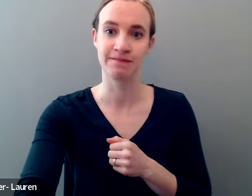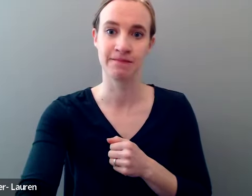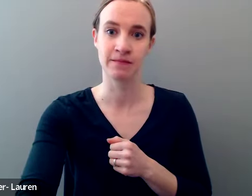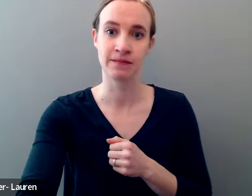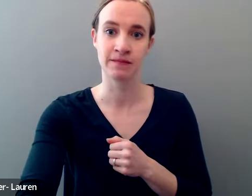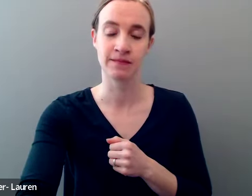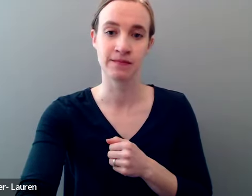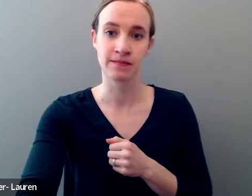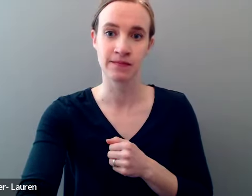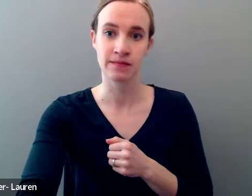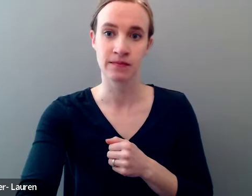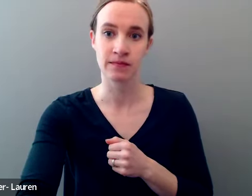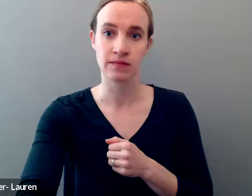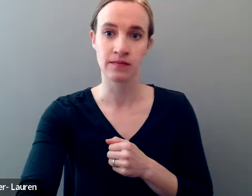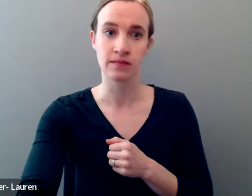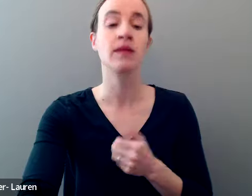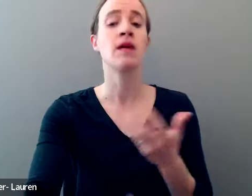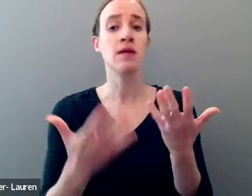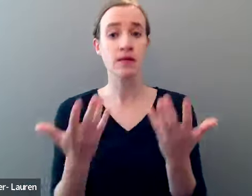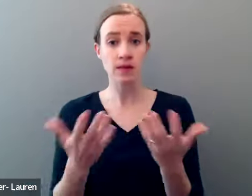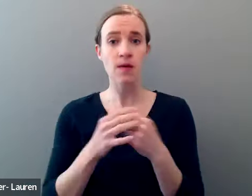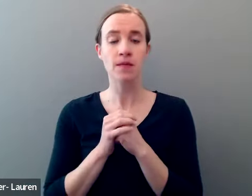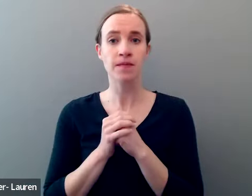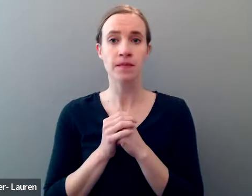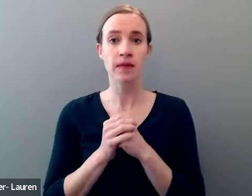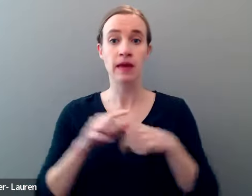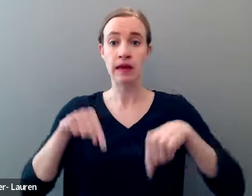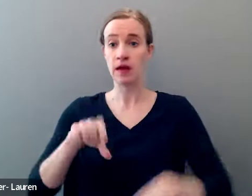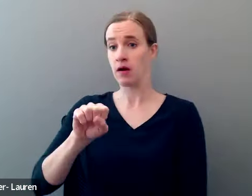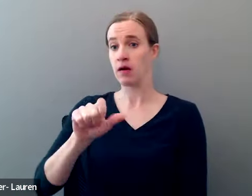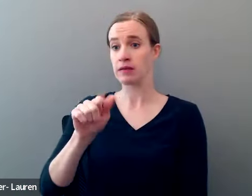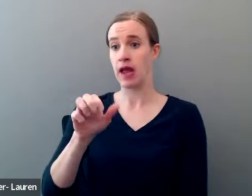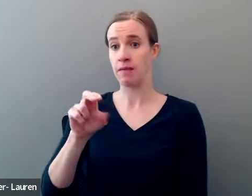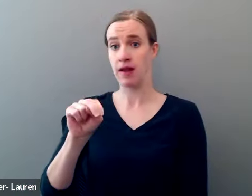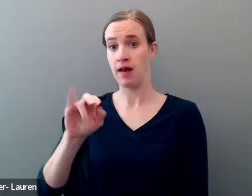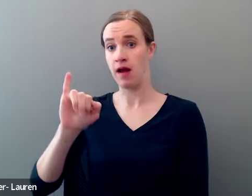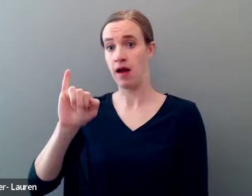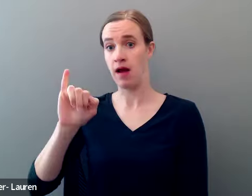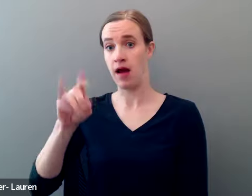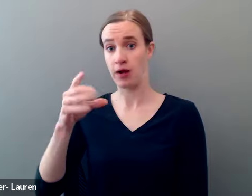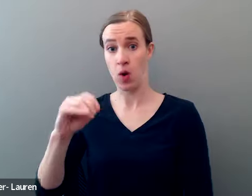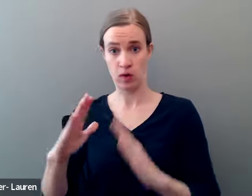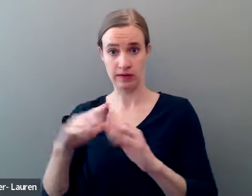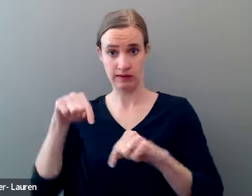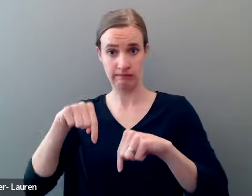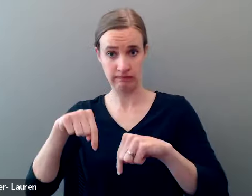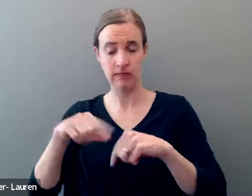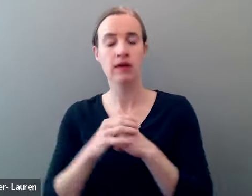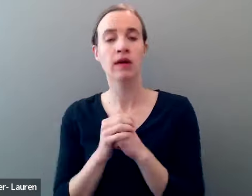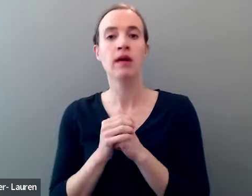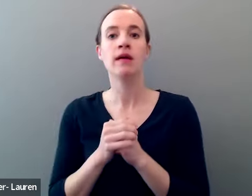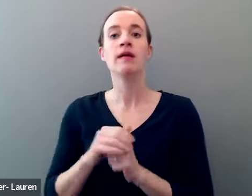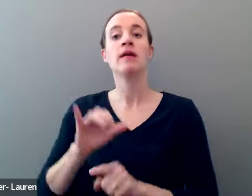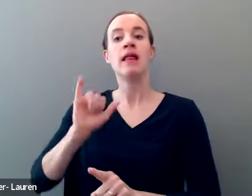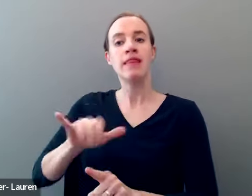right. And then in honor, the Salmon, Idaho location is